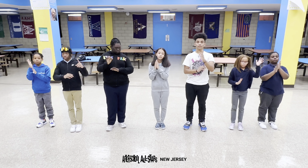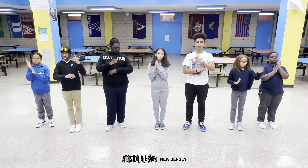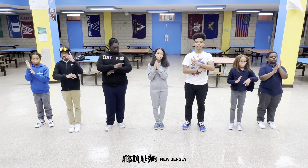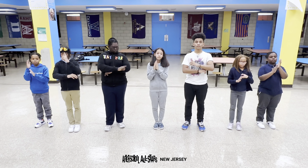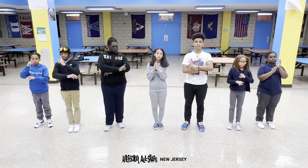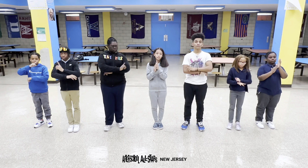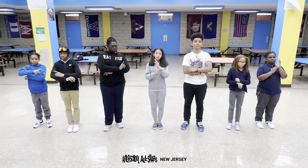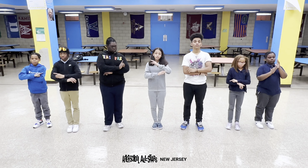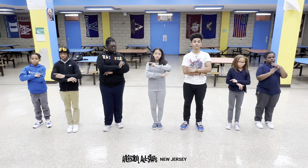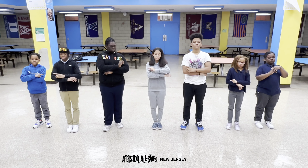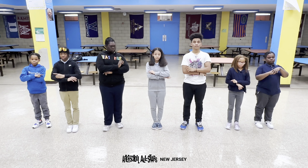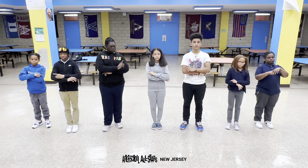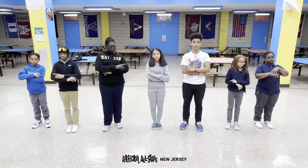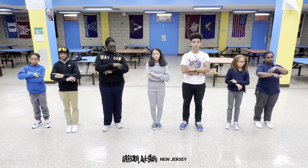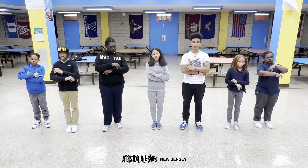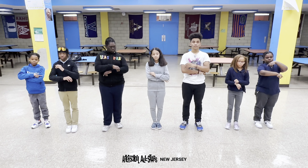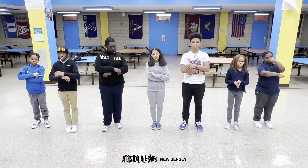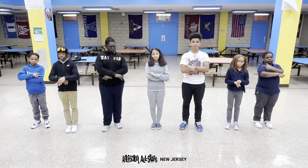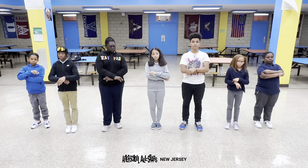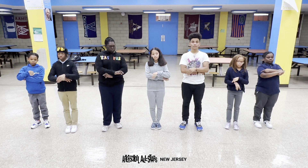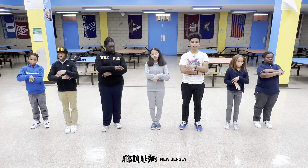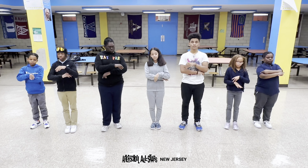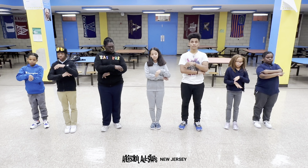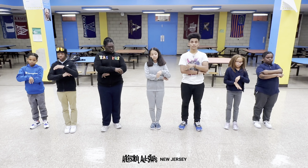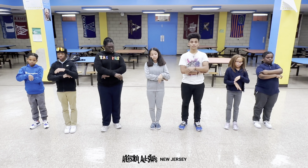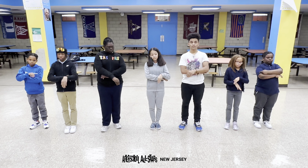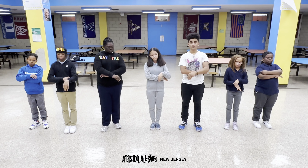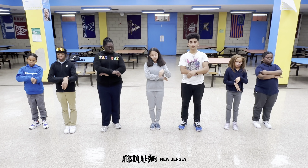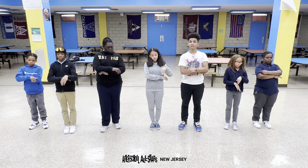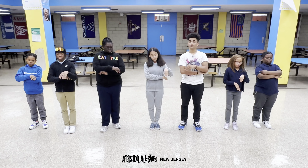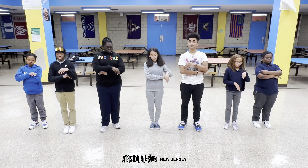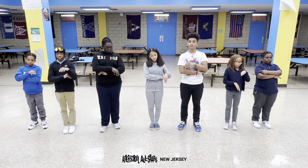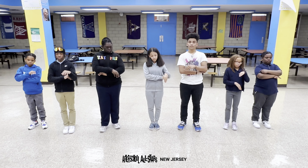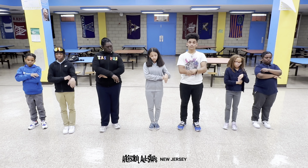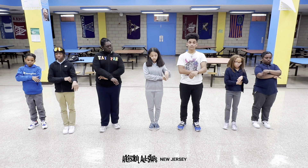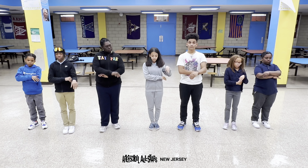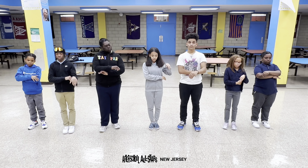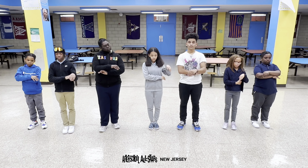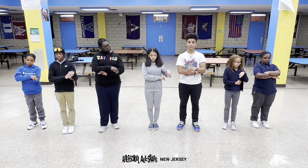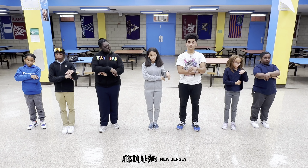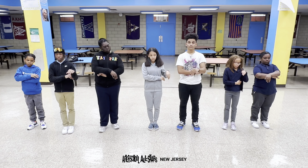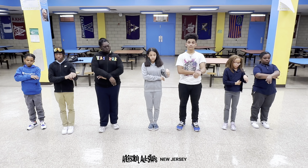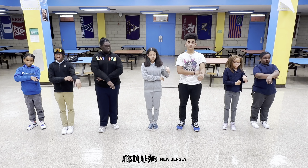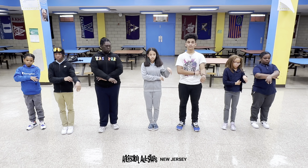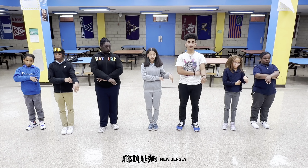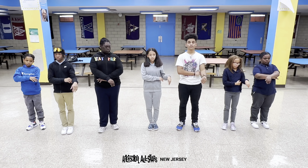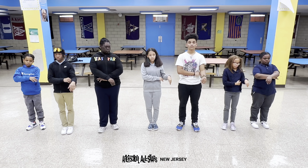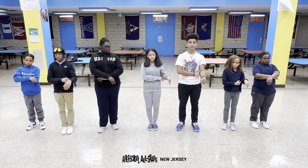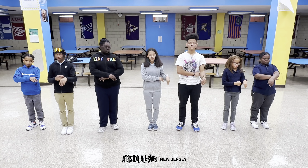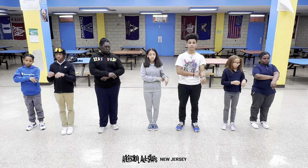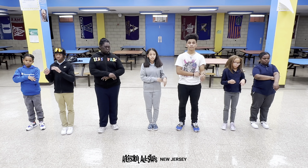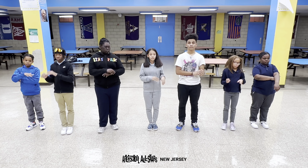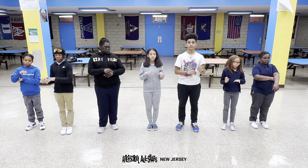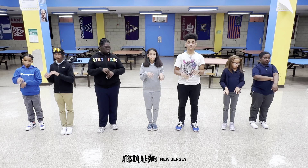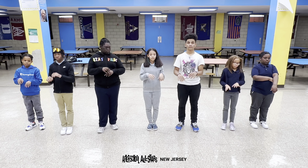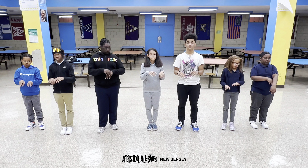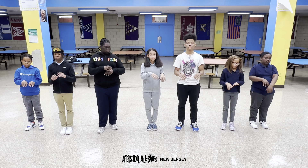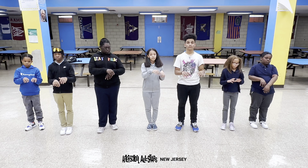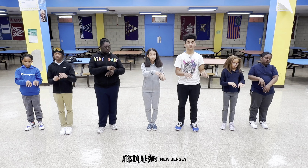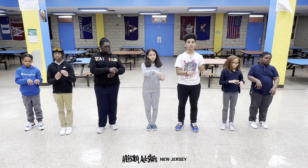rising sky. Take me on, let us march